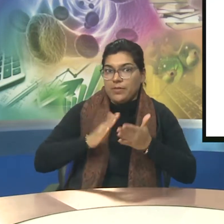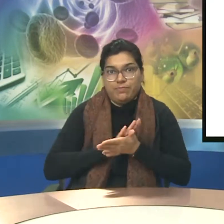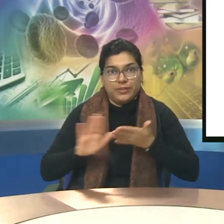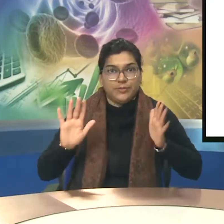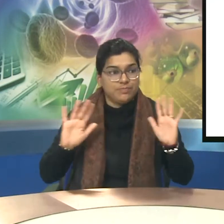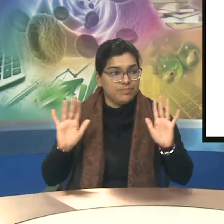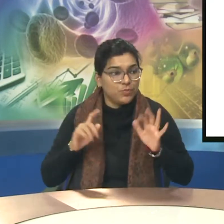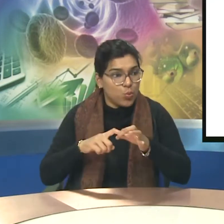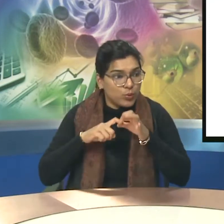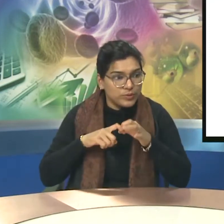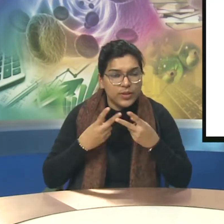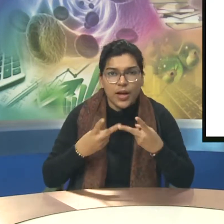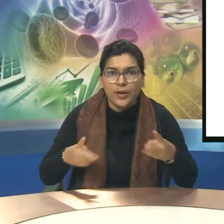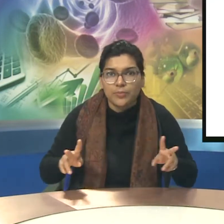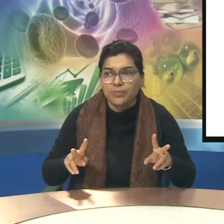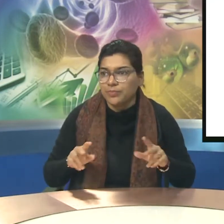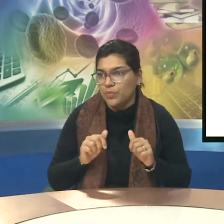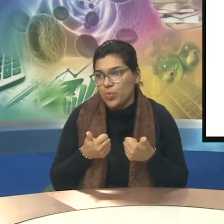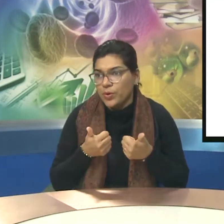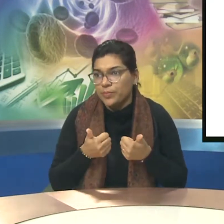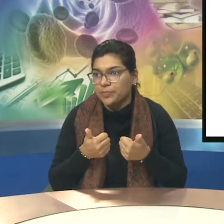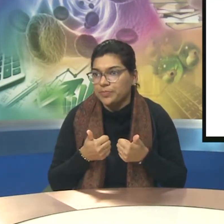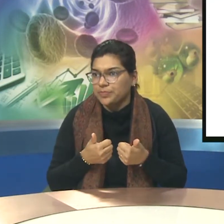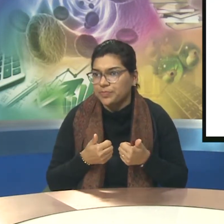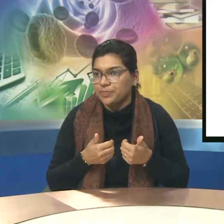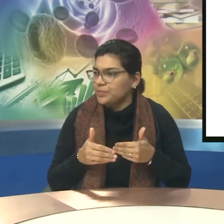practices also. If you have any doubt, you can ask